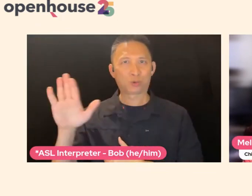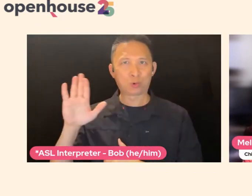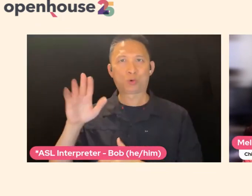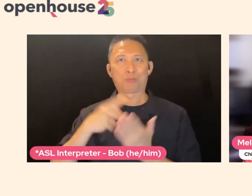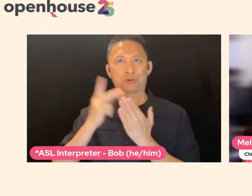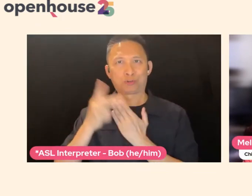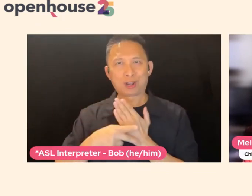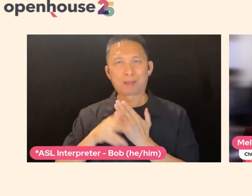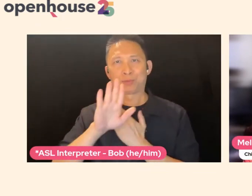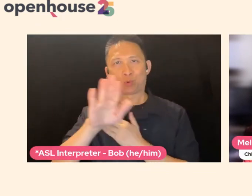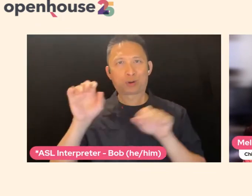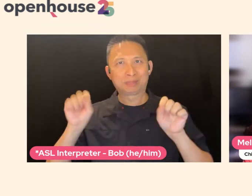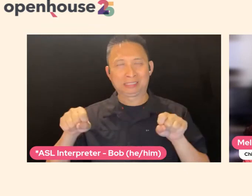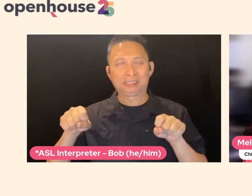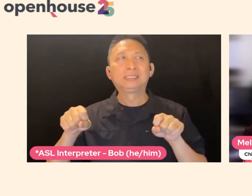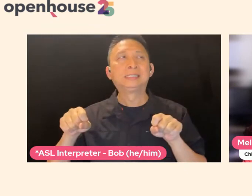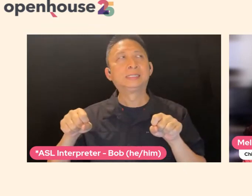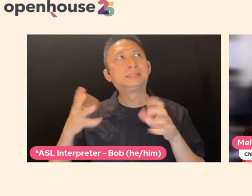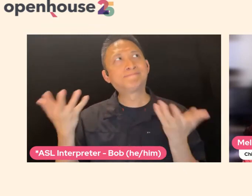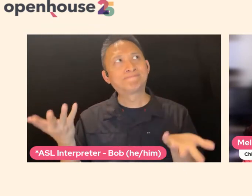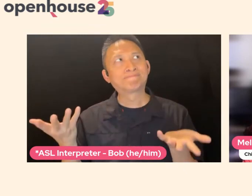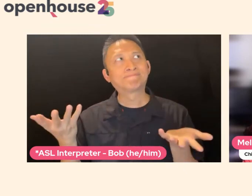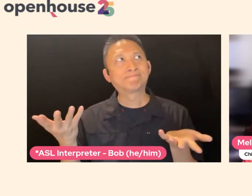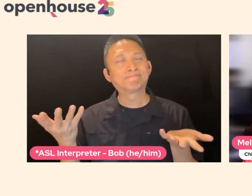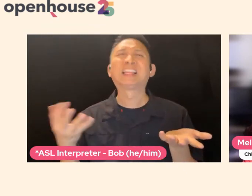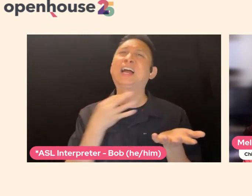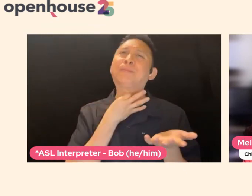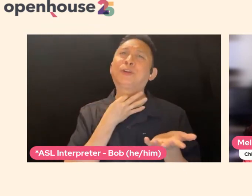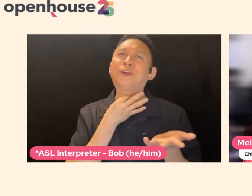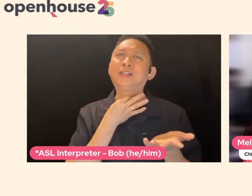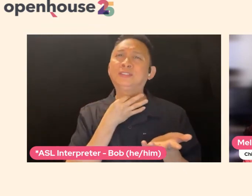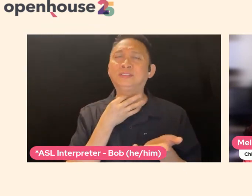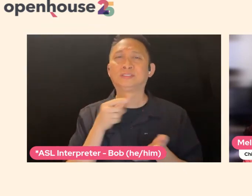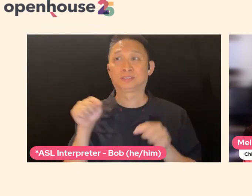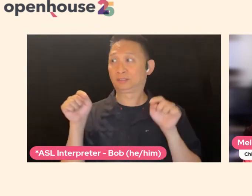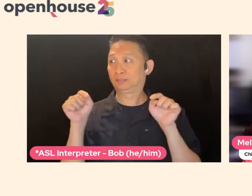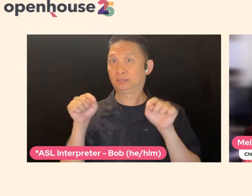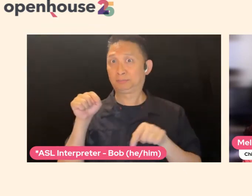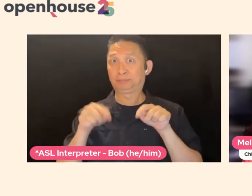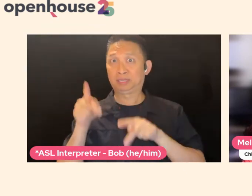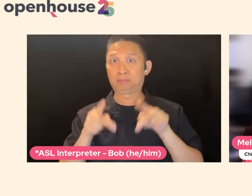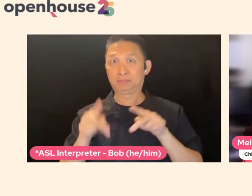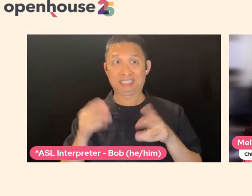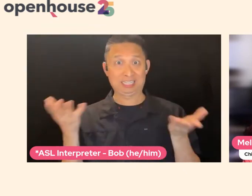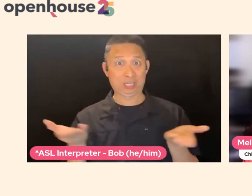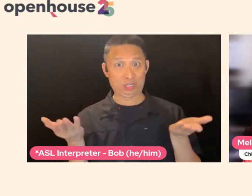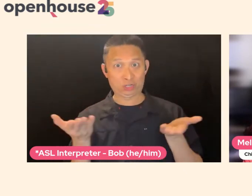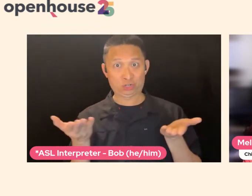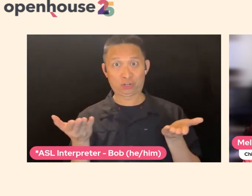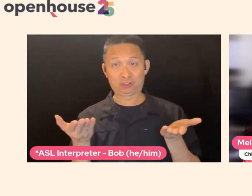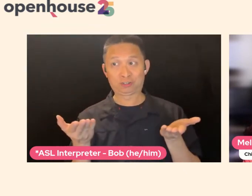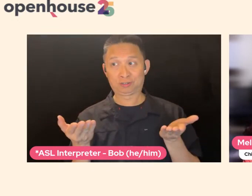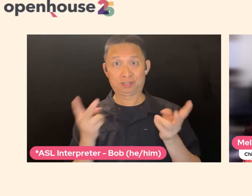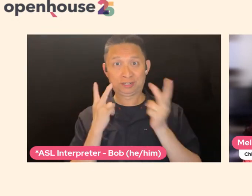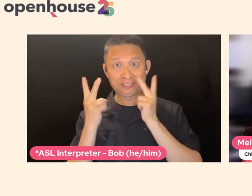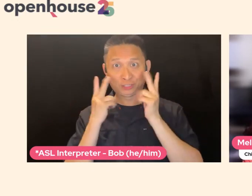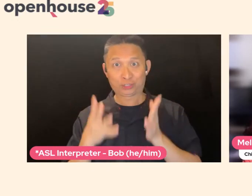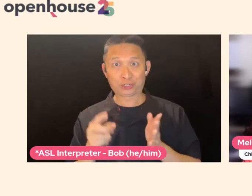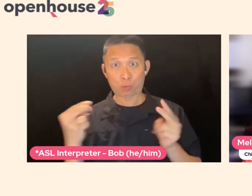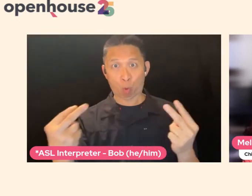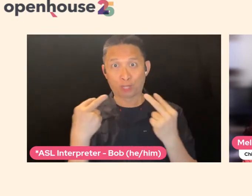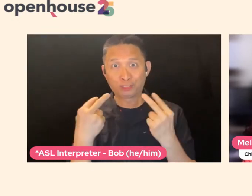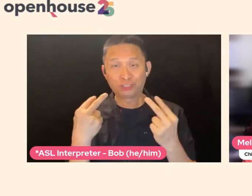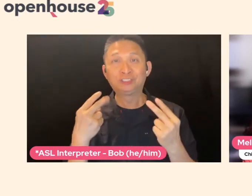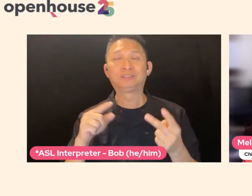there other partnerships? Are there folks on this call that you want to speak to when it comes to, getting